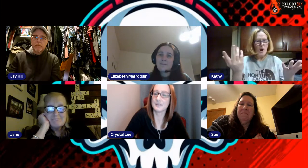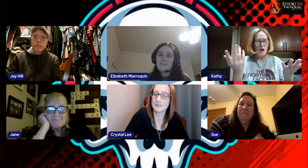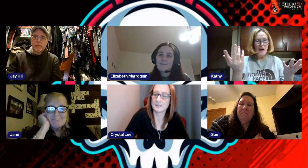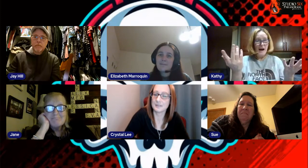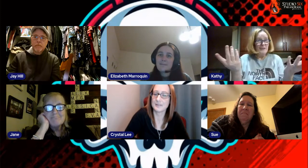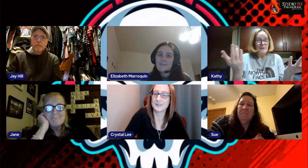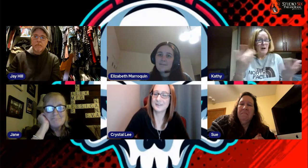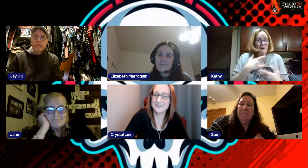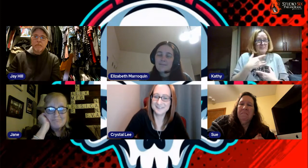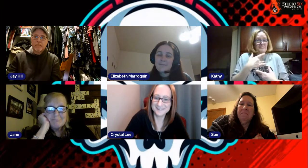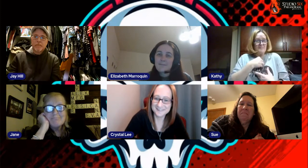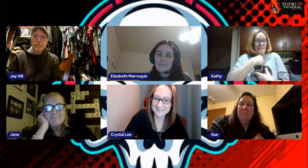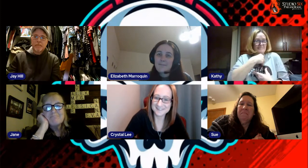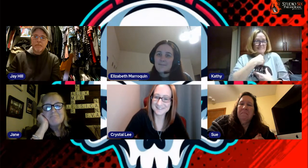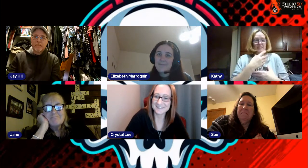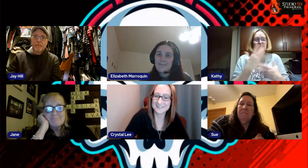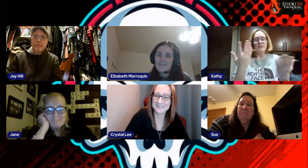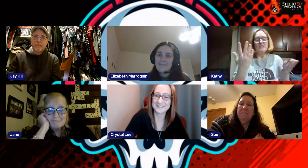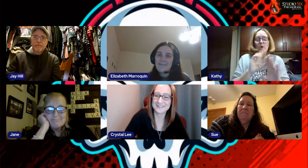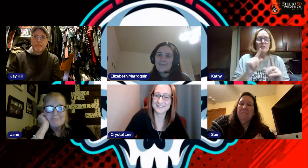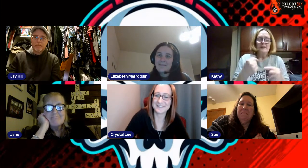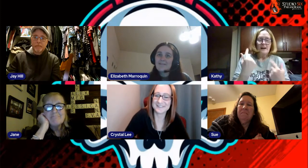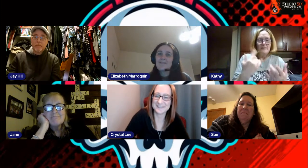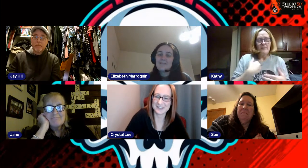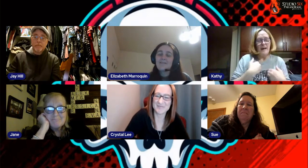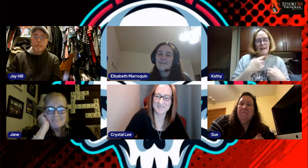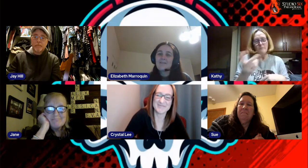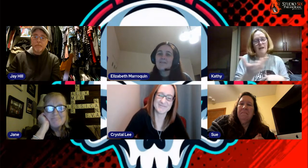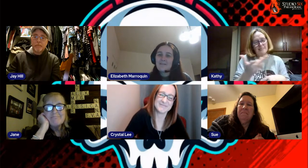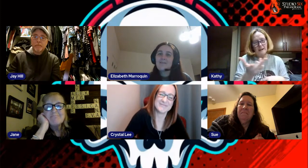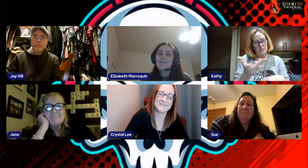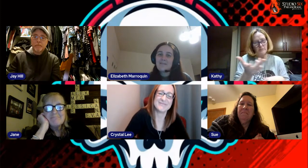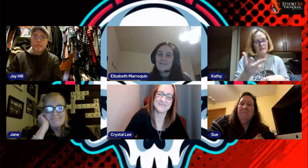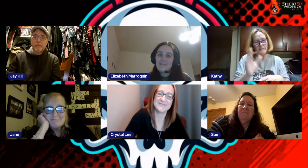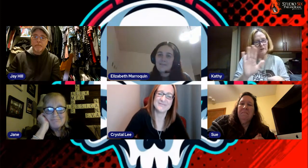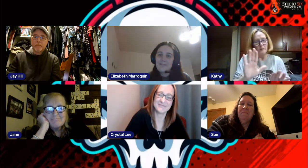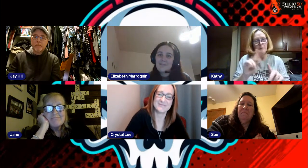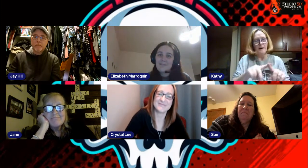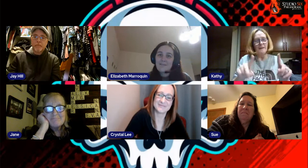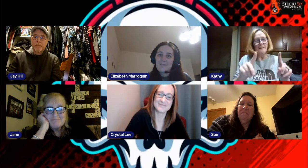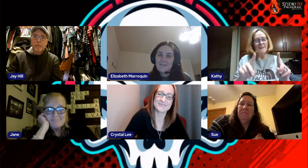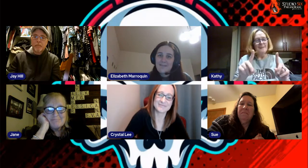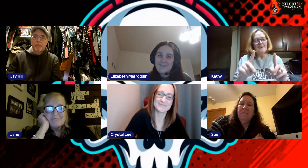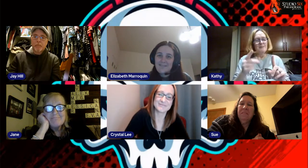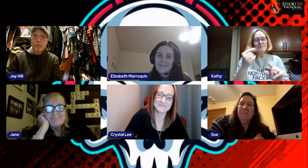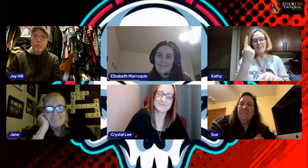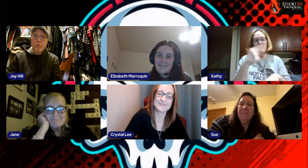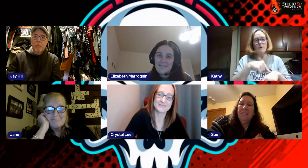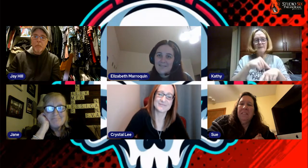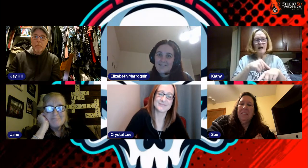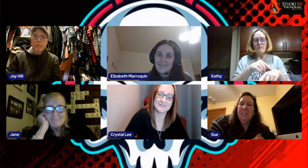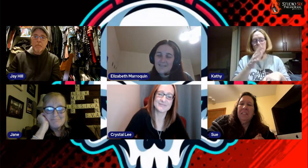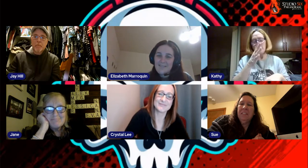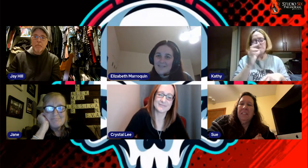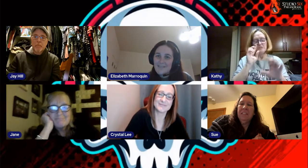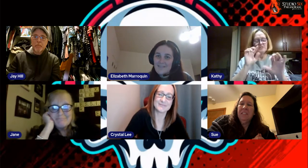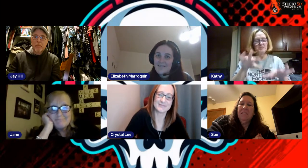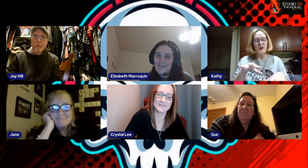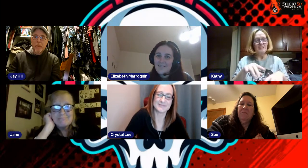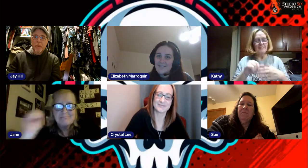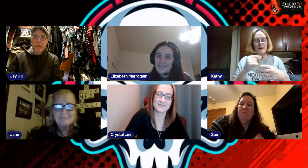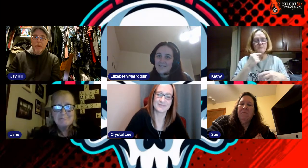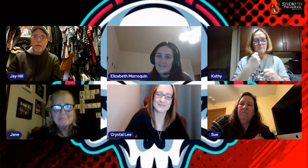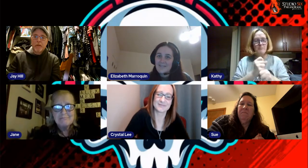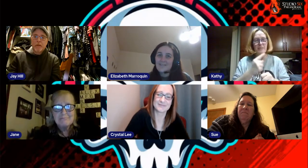like, I don't even know. I just felt that's the only thing I've ever had. I'm not like three of you, but... It was that one time my mother was